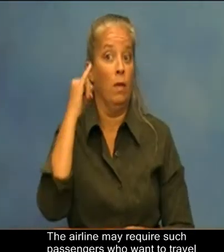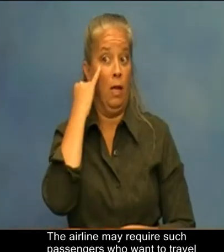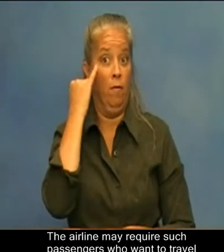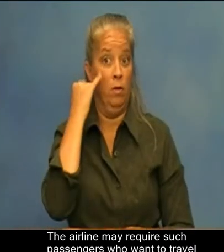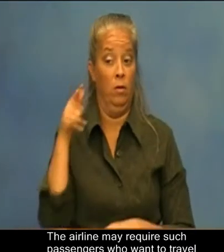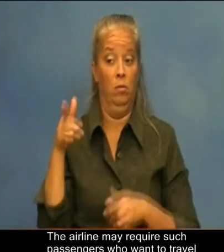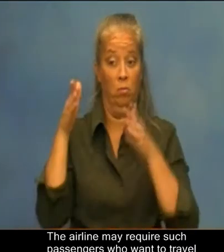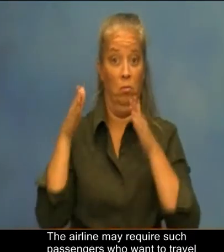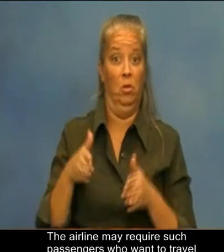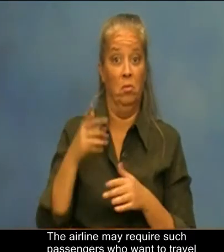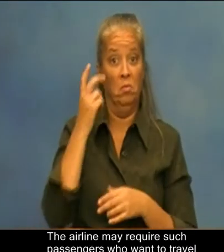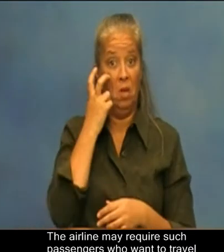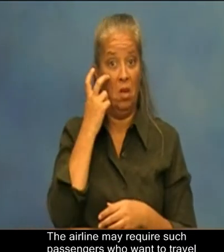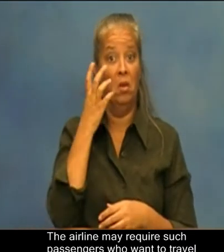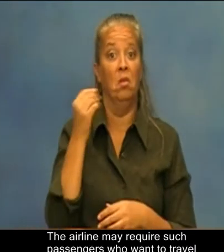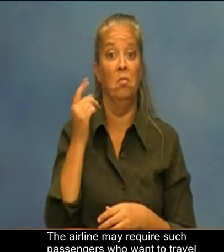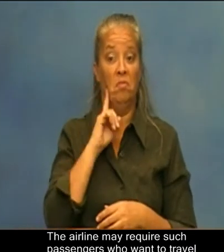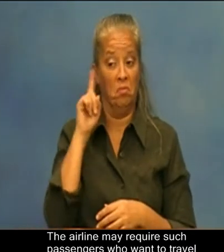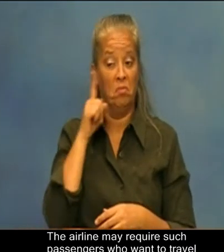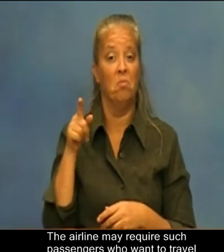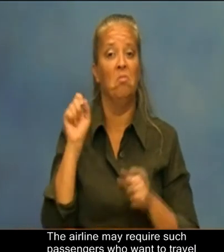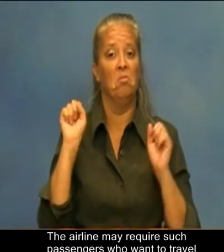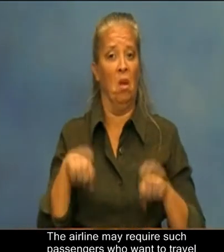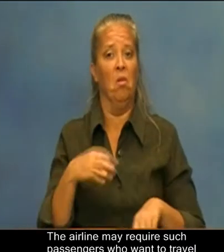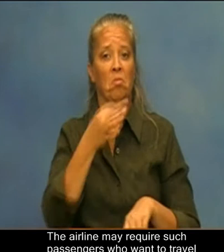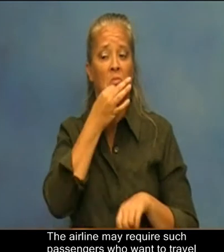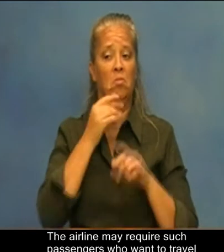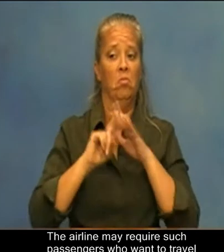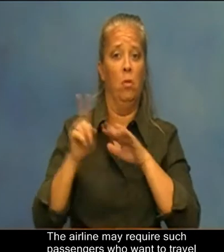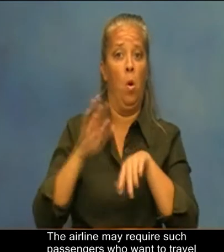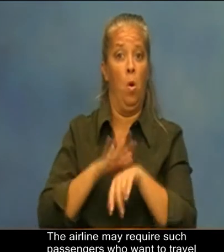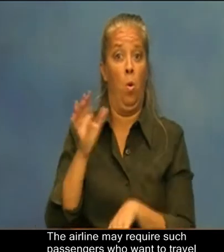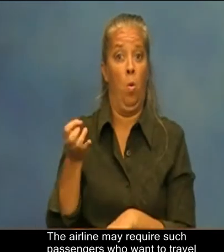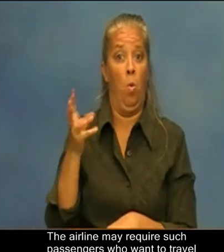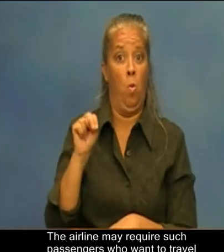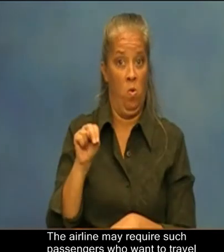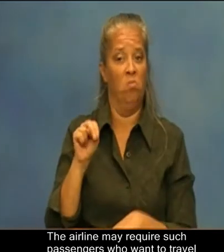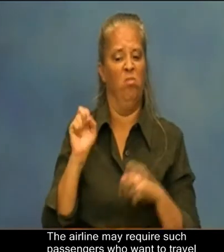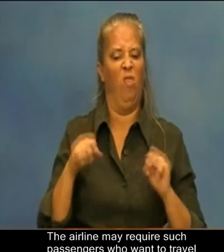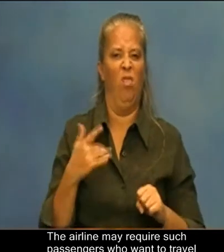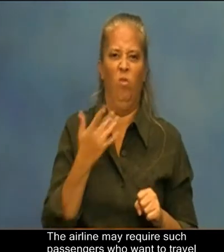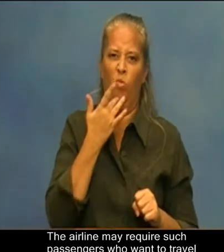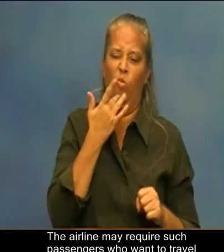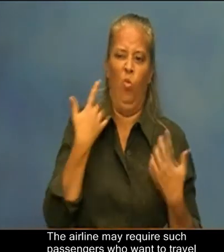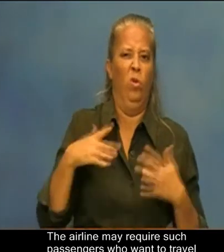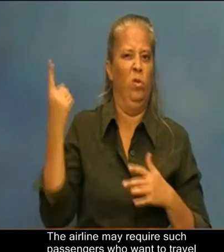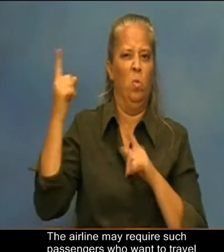The airline may require such passengers who want to travel without a safety assistant